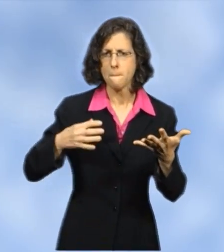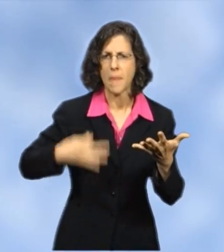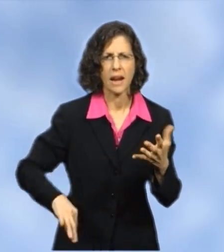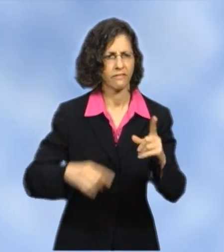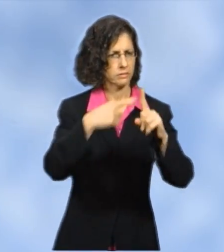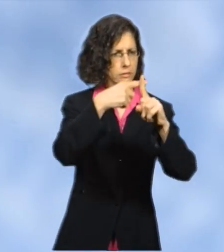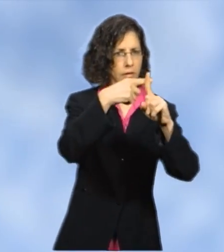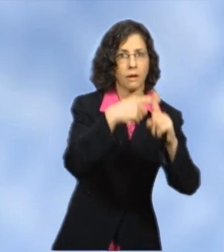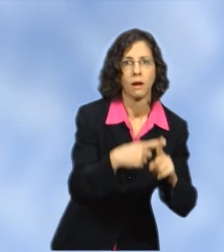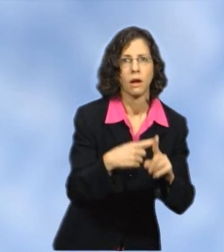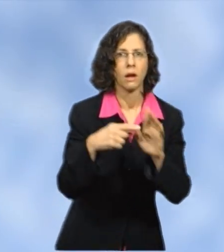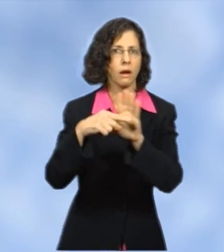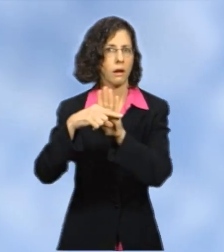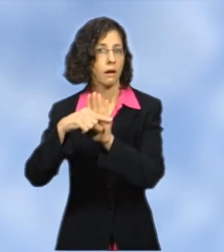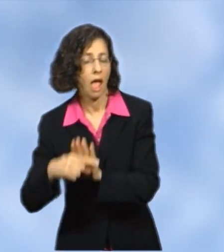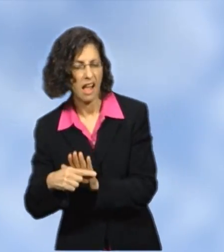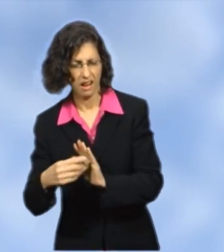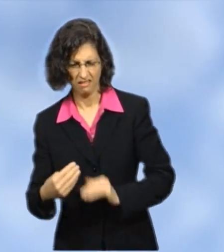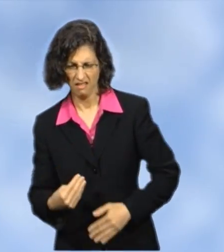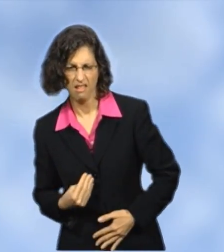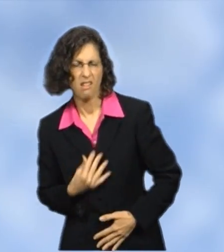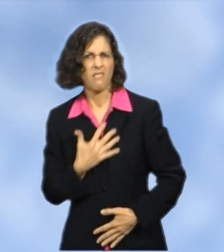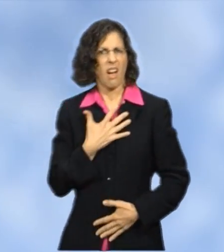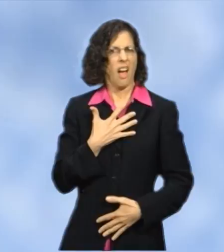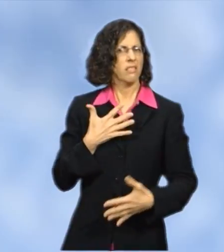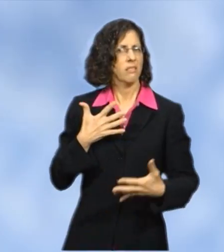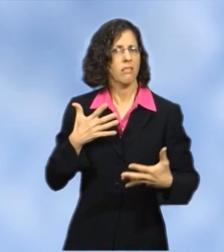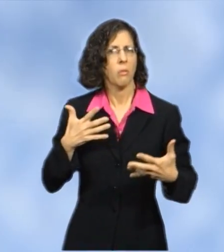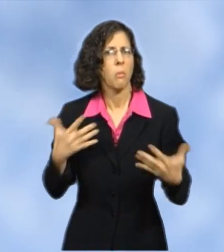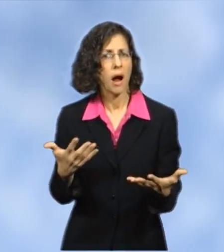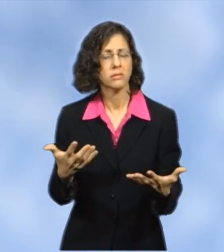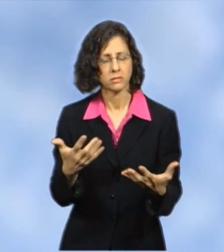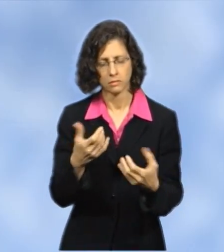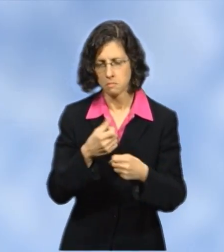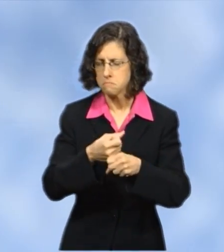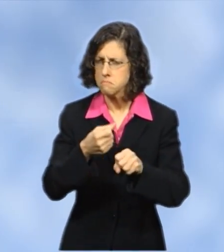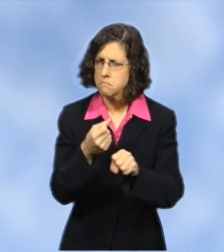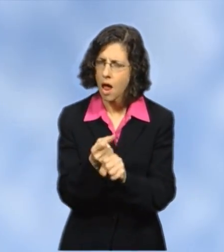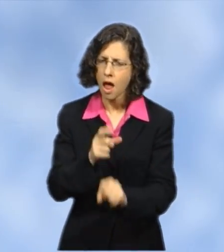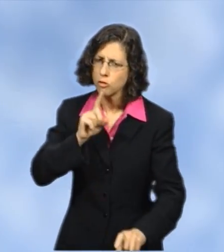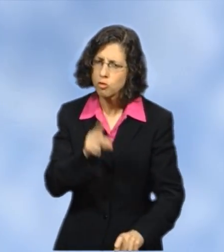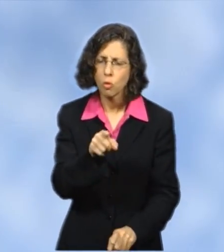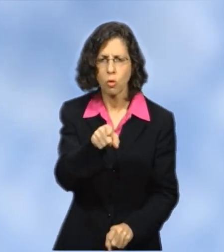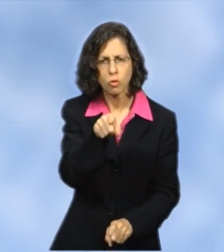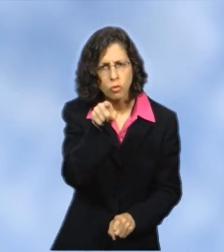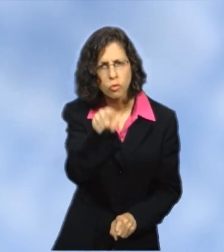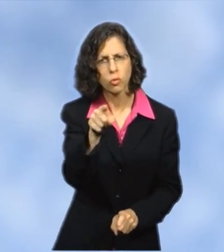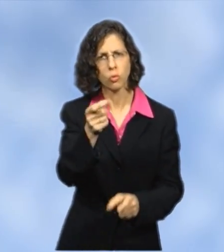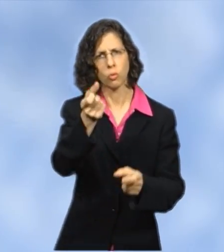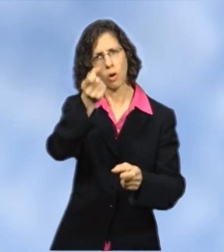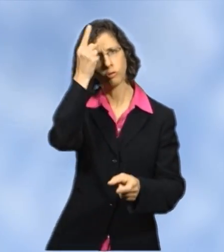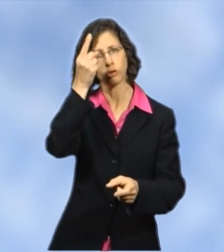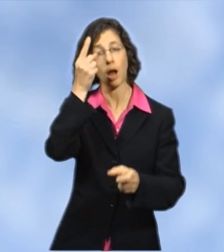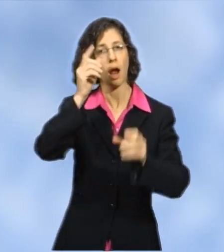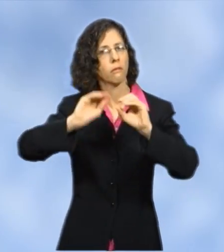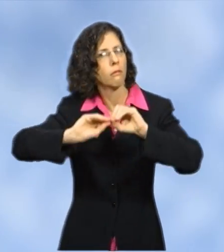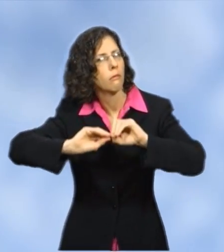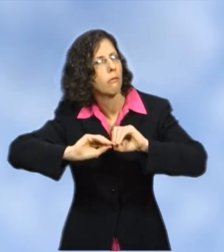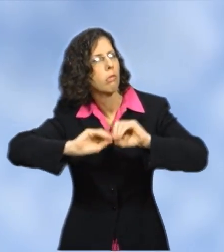their advantages and disadvantages, and possible side effects. Make sure you understand